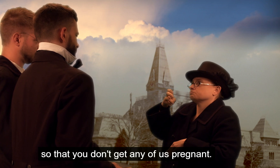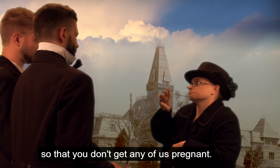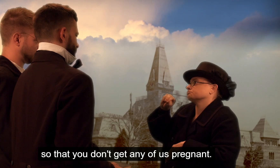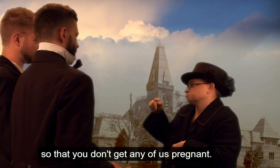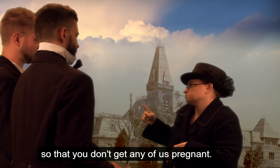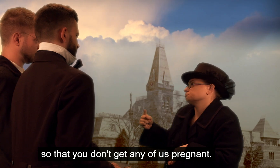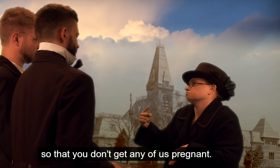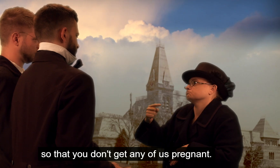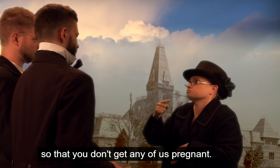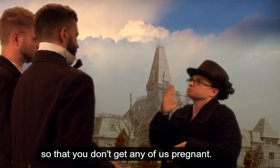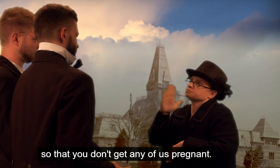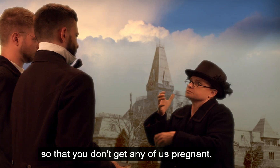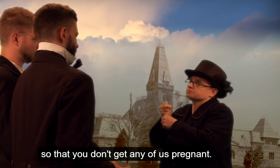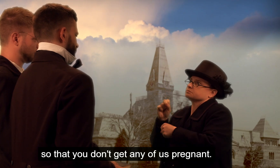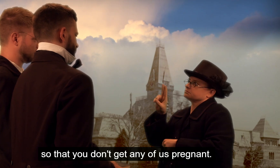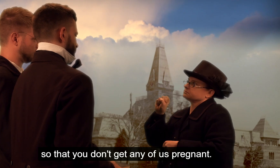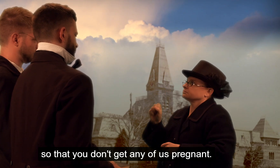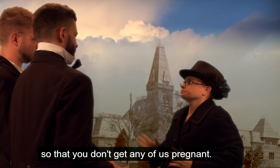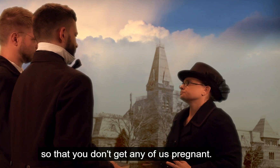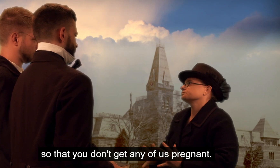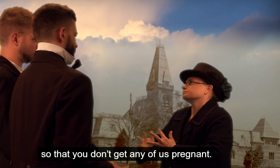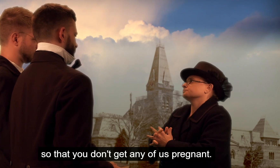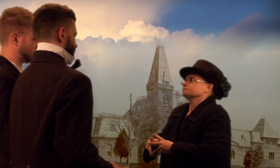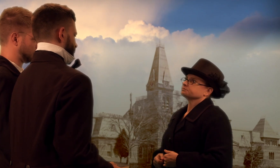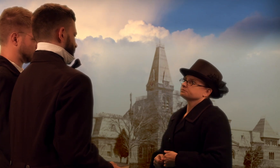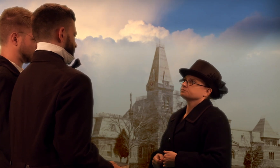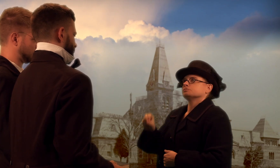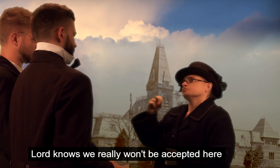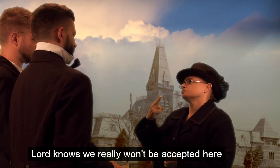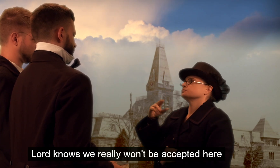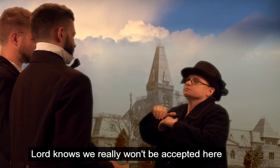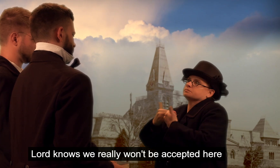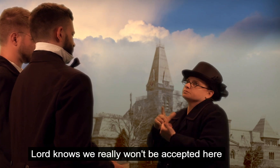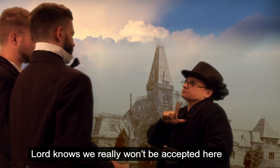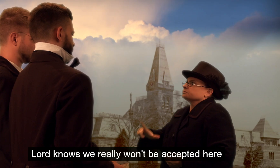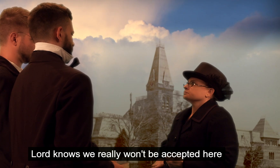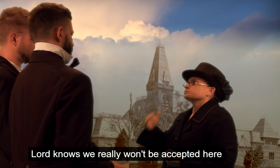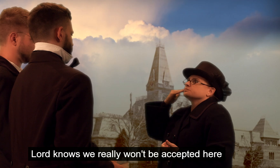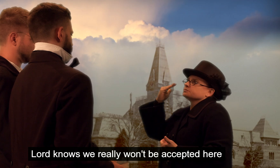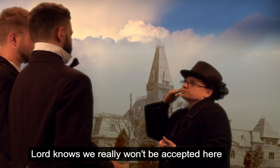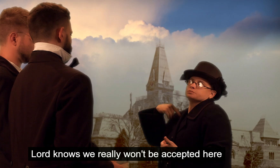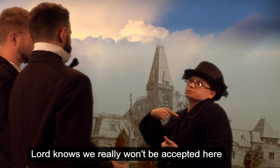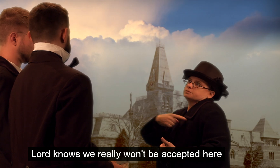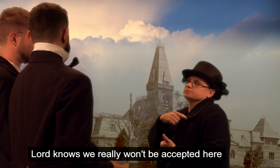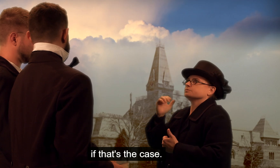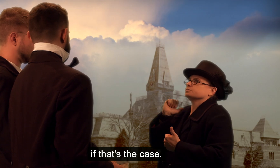So that you don't get any of us pregnant. Lord knows we really won't be accepted here if that's